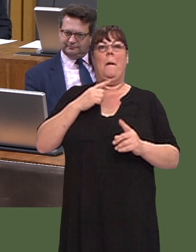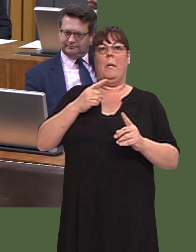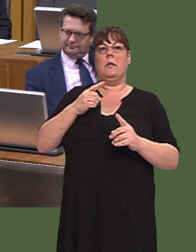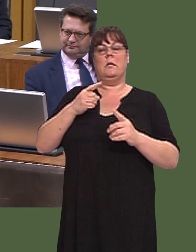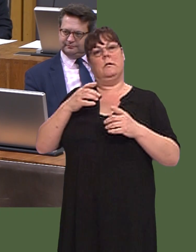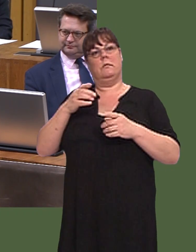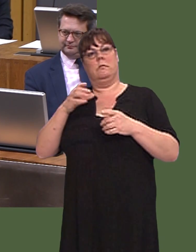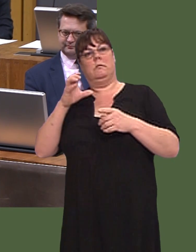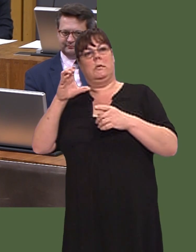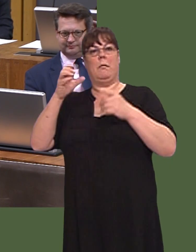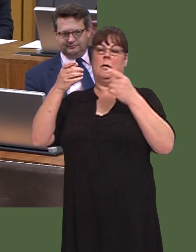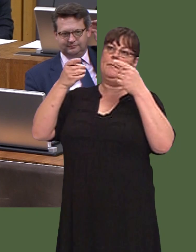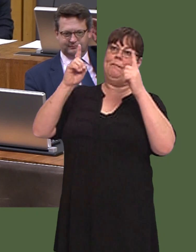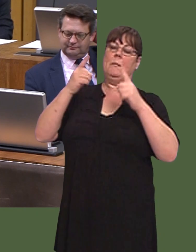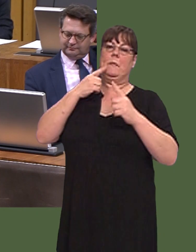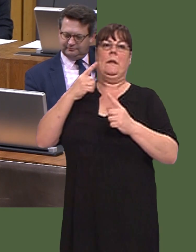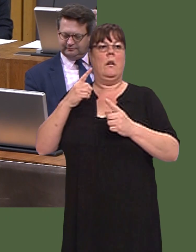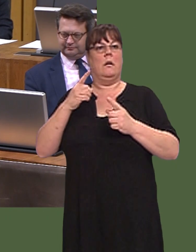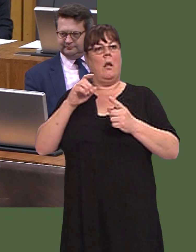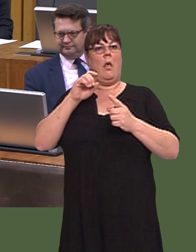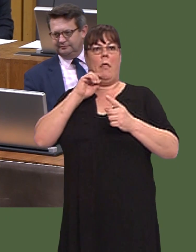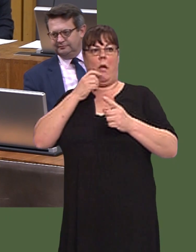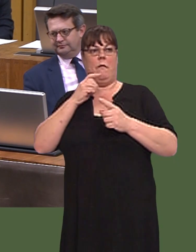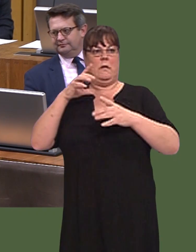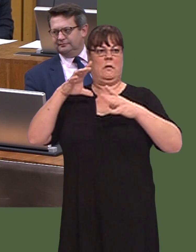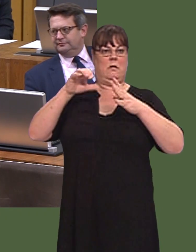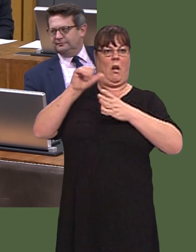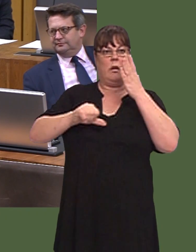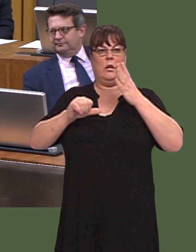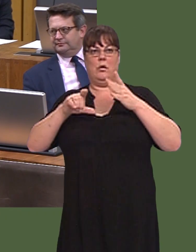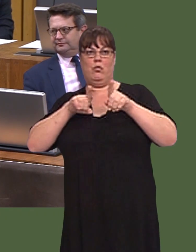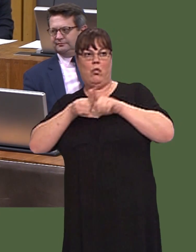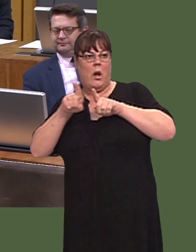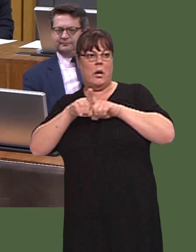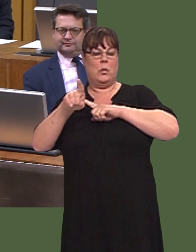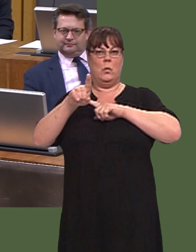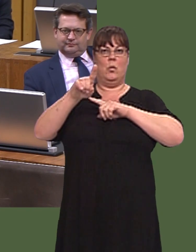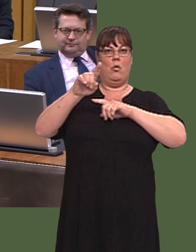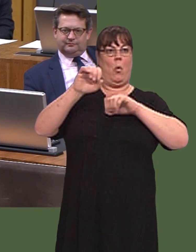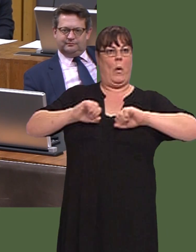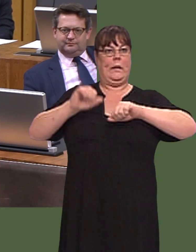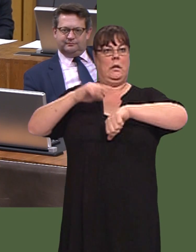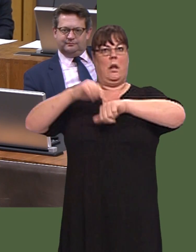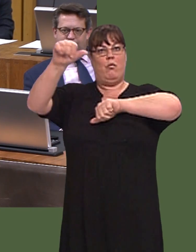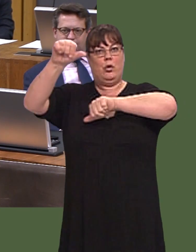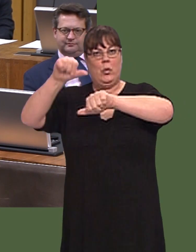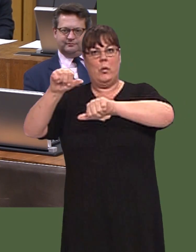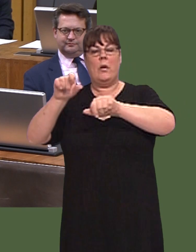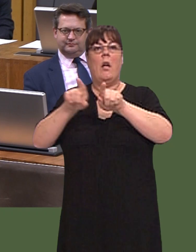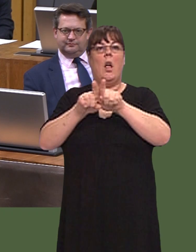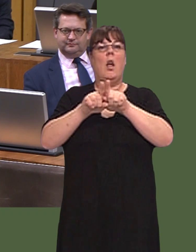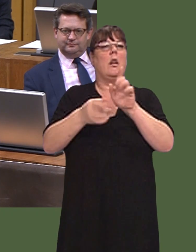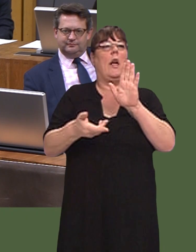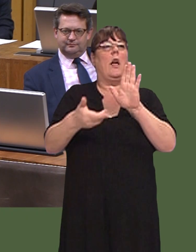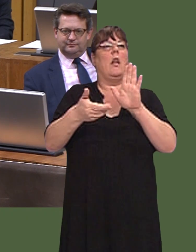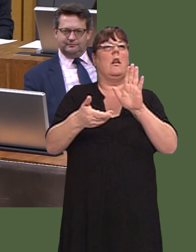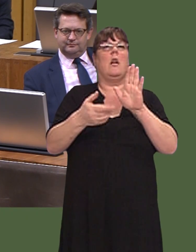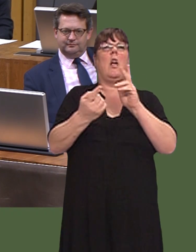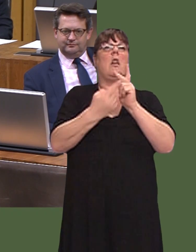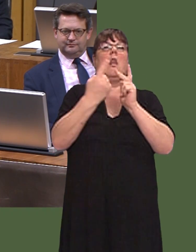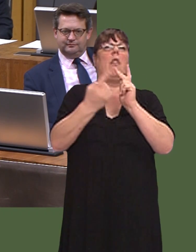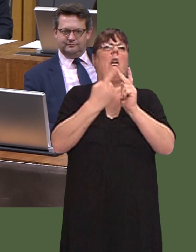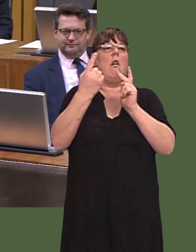30 weeks to have my own hip looked at. I am on painkillers, which my doctor, when he handed them